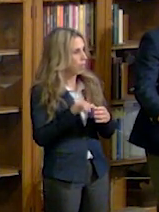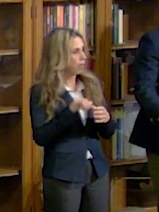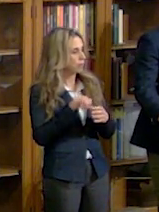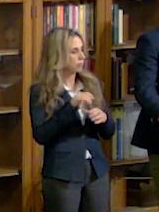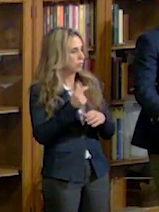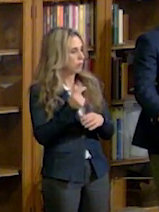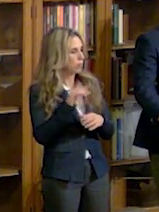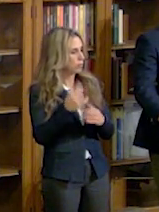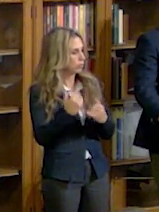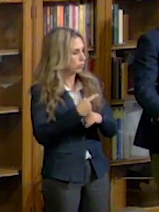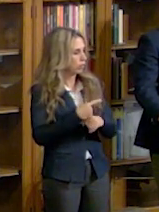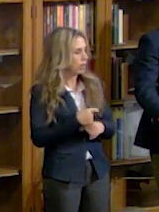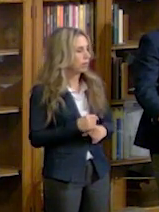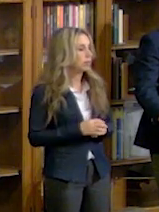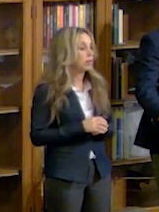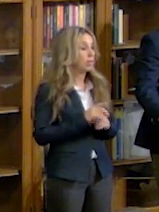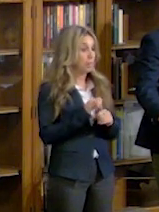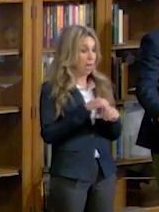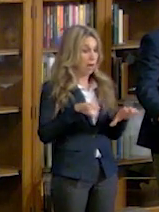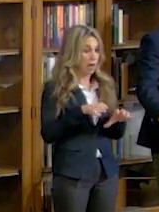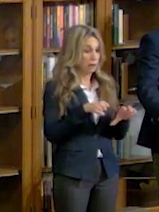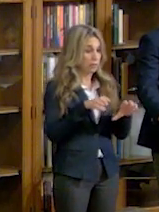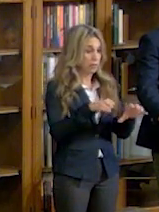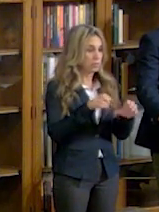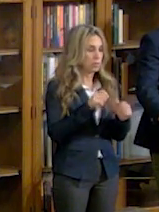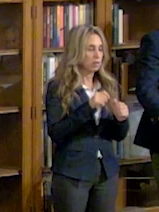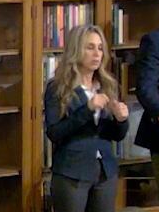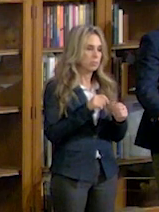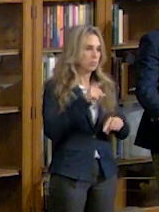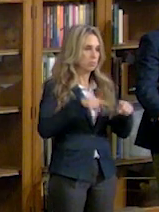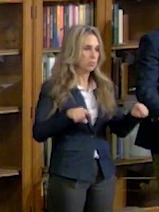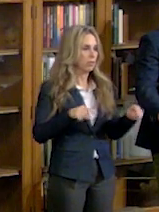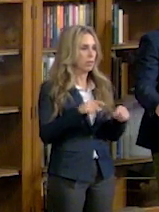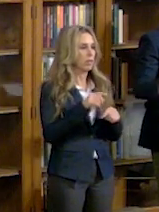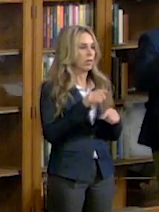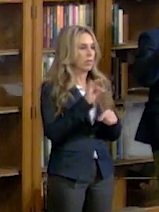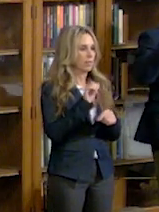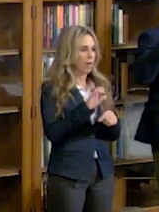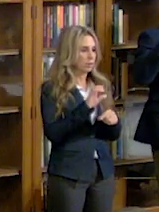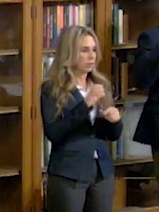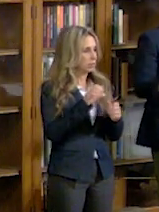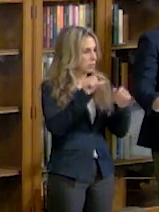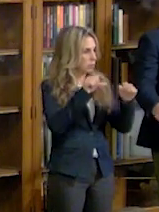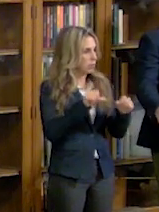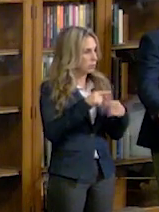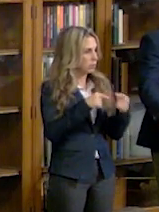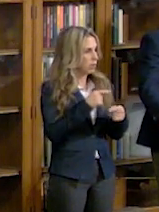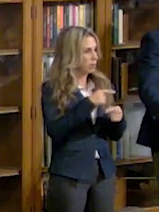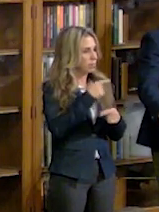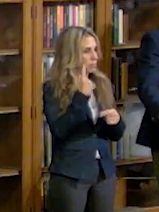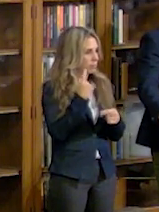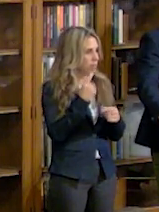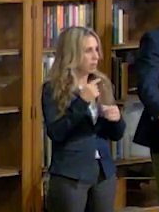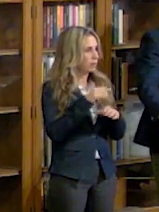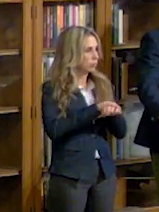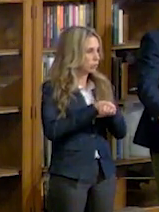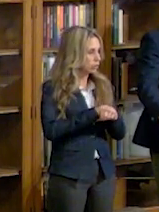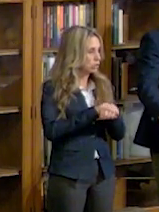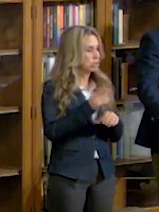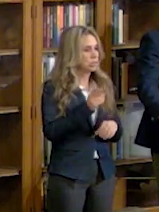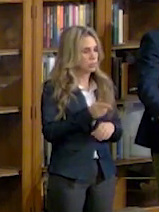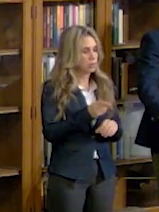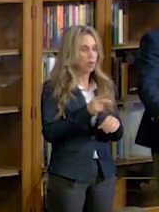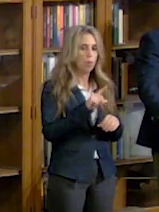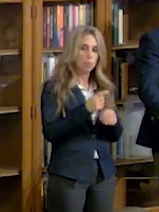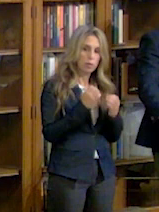ground swell of student activism has resulted in the institution of a range of Faculty posts in Black British history these are often